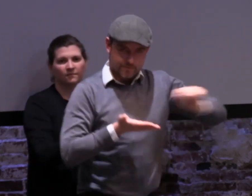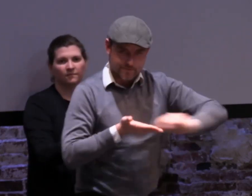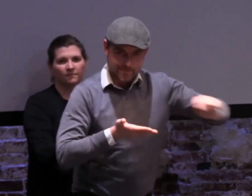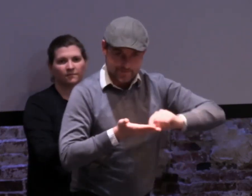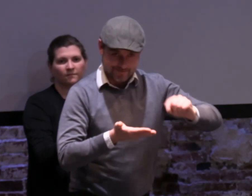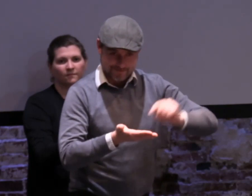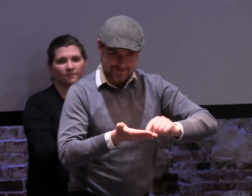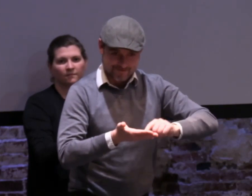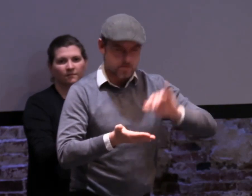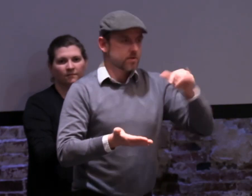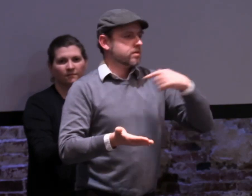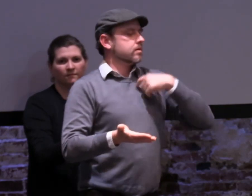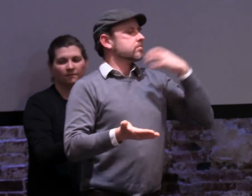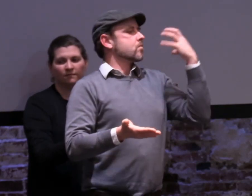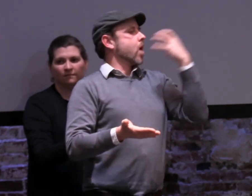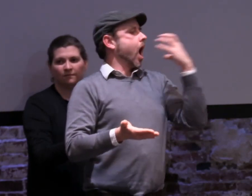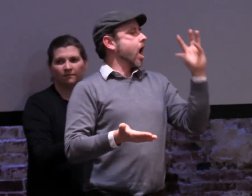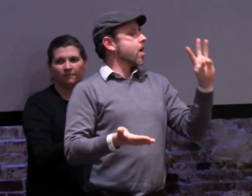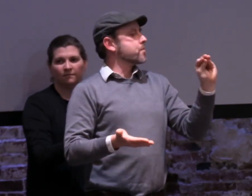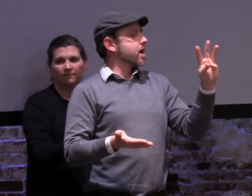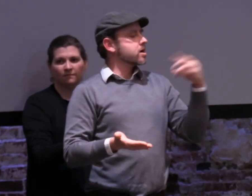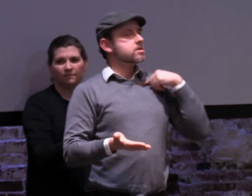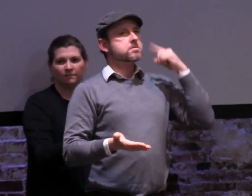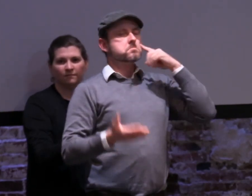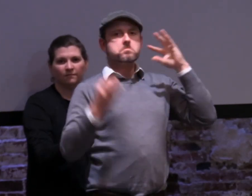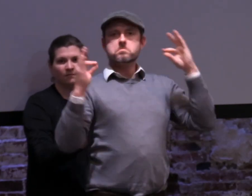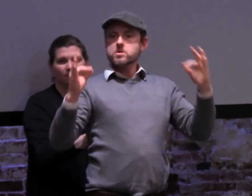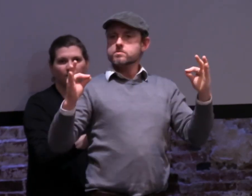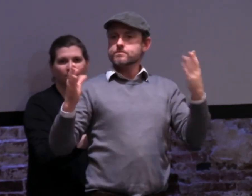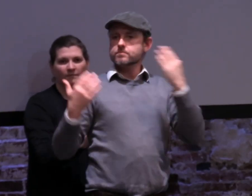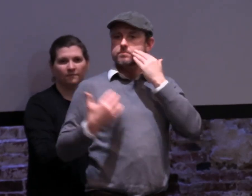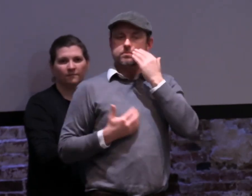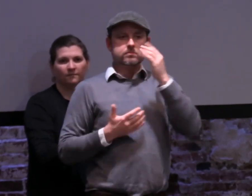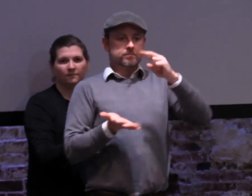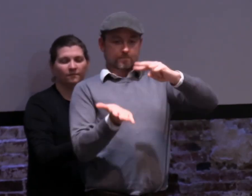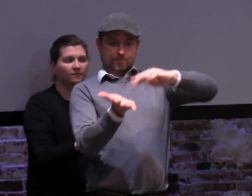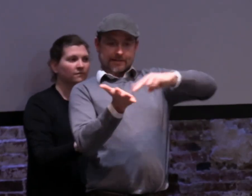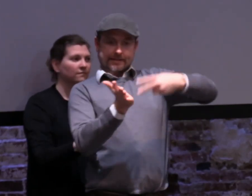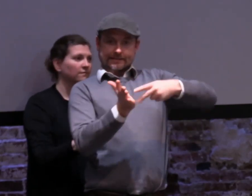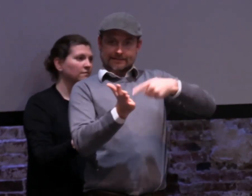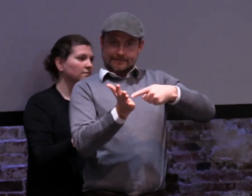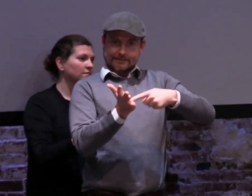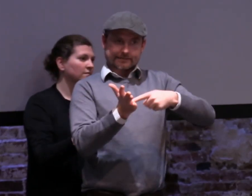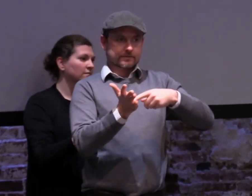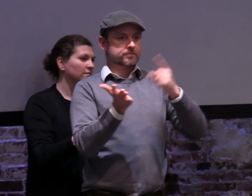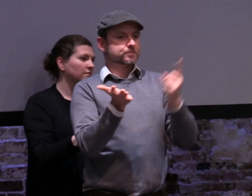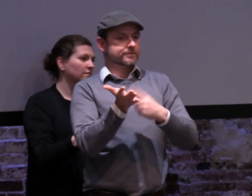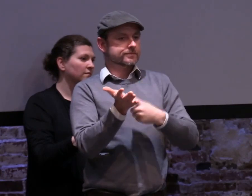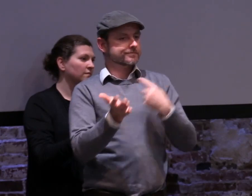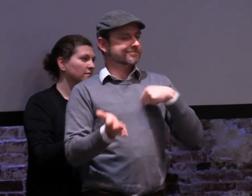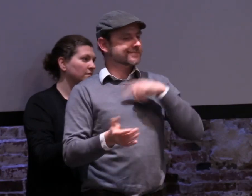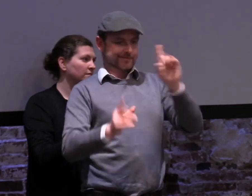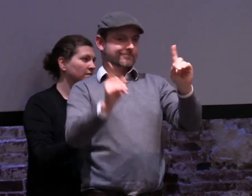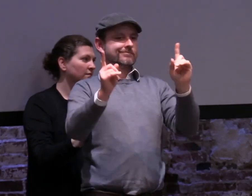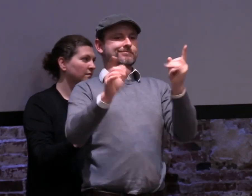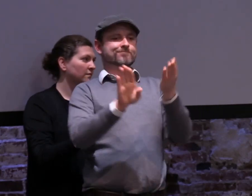mold it, and then put the ink in there. And I thought, wow, the meaning behind this.